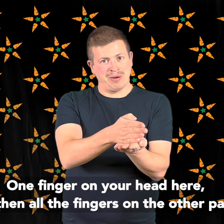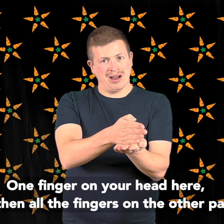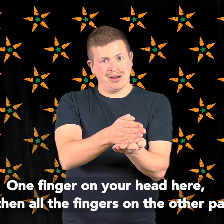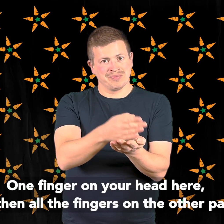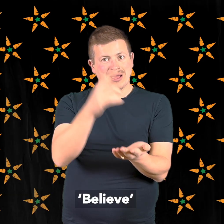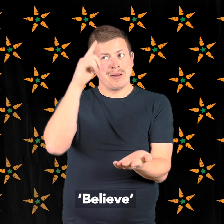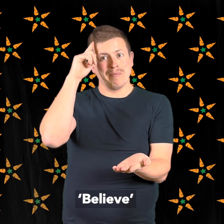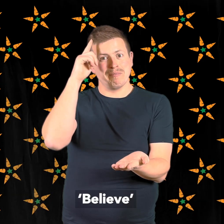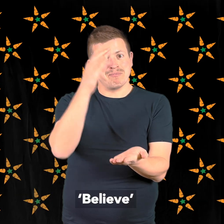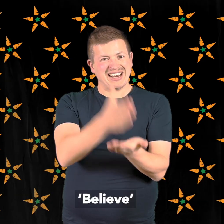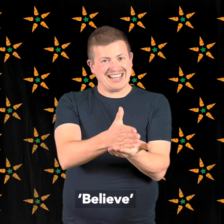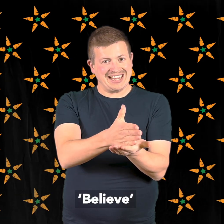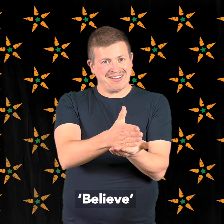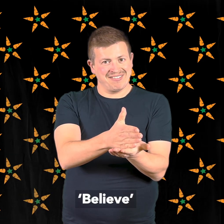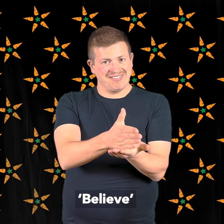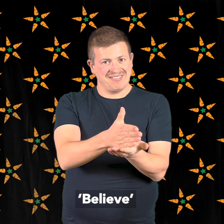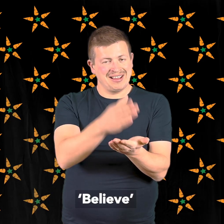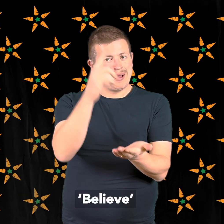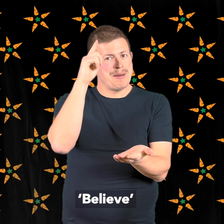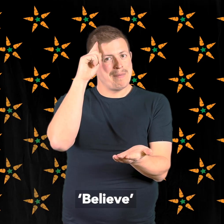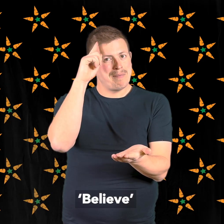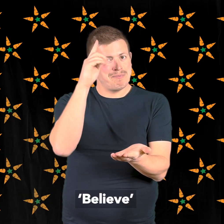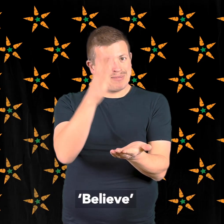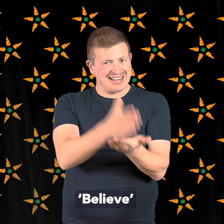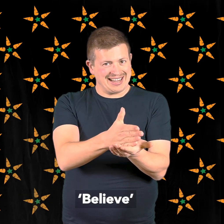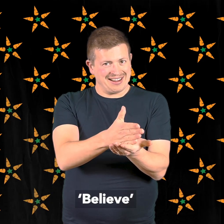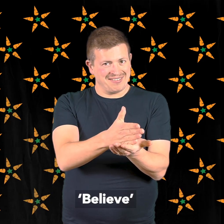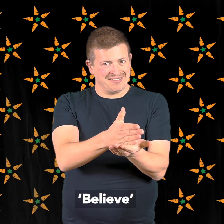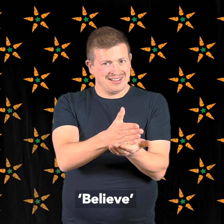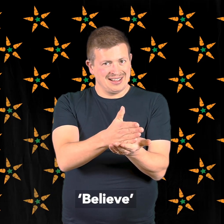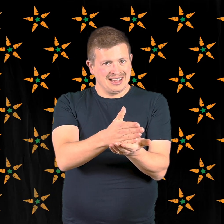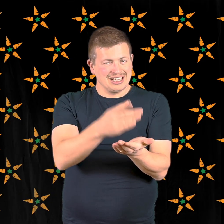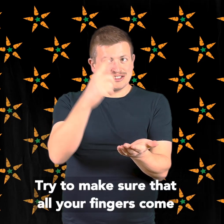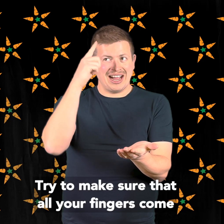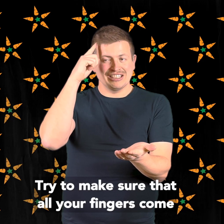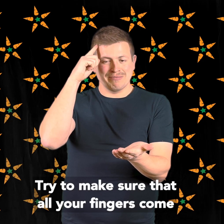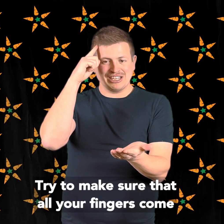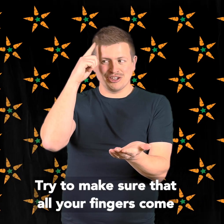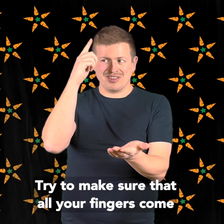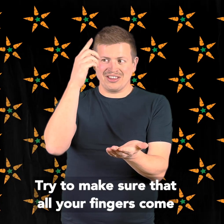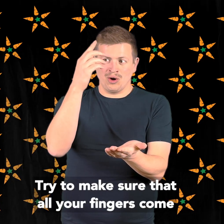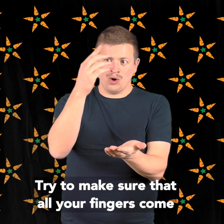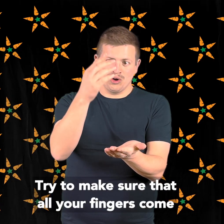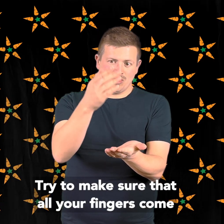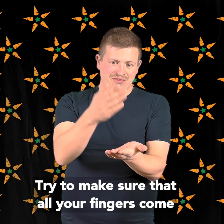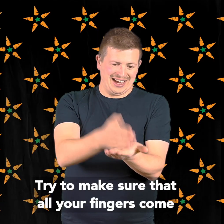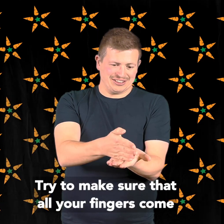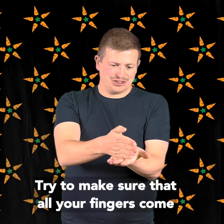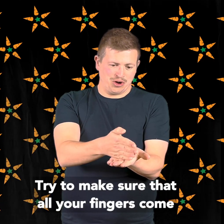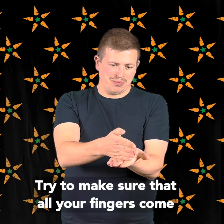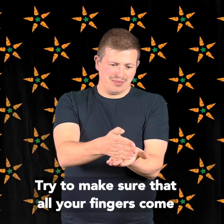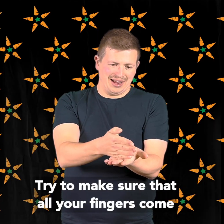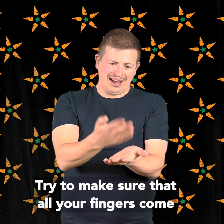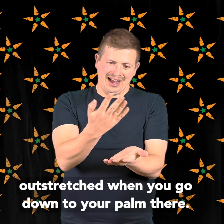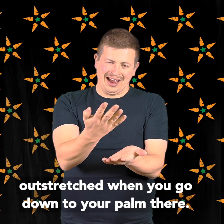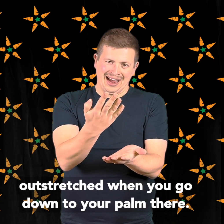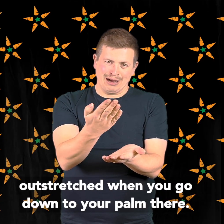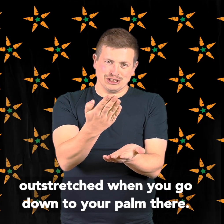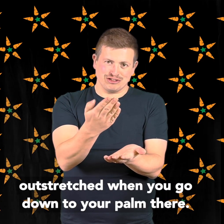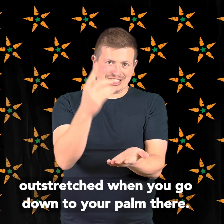palm. Believe, believe. Try to make sure that all your fingers come outstretched